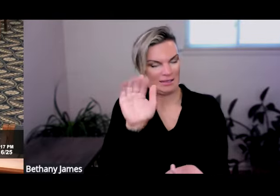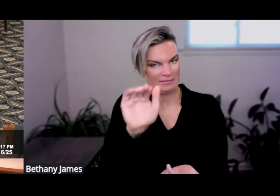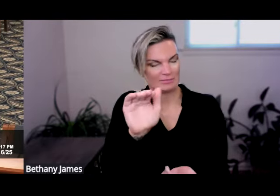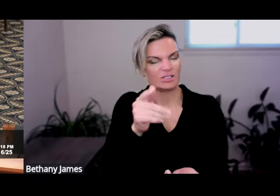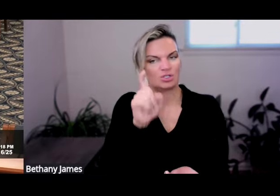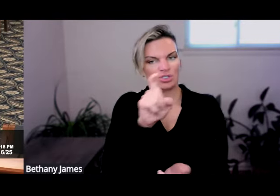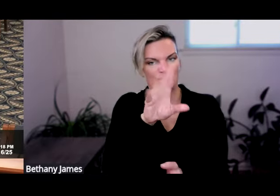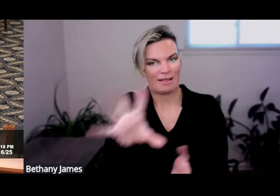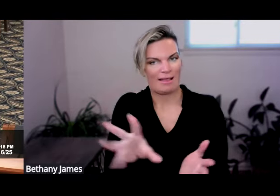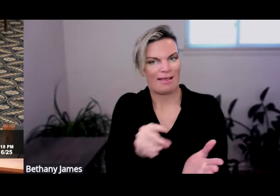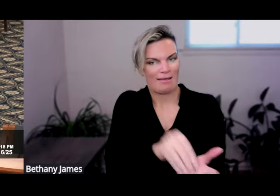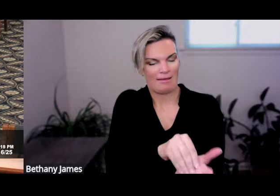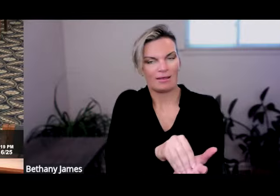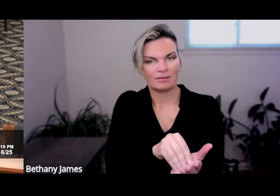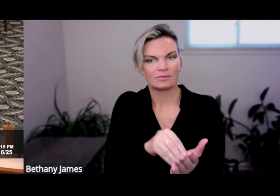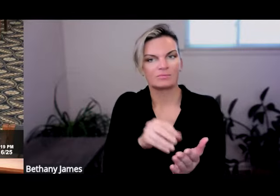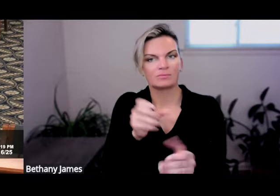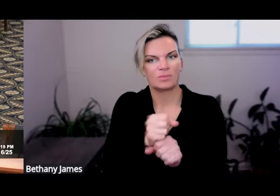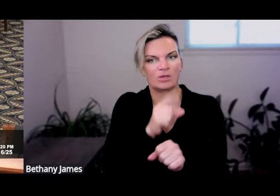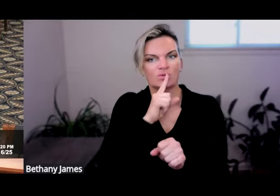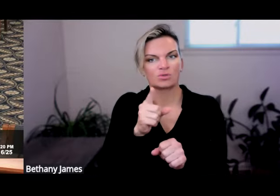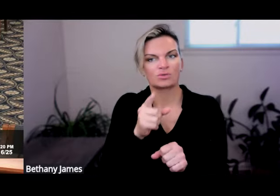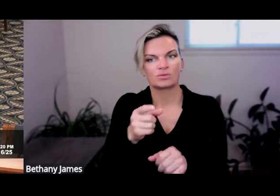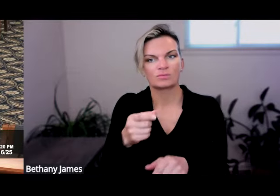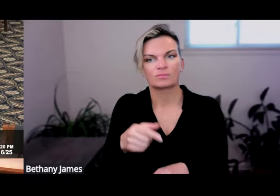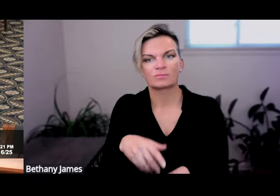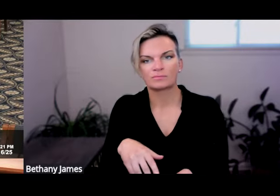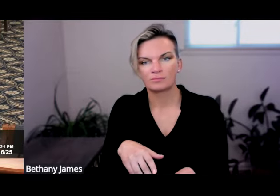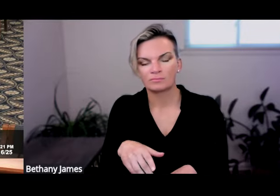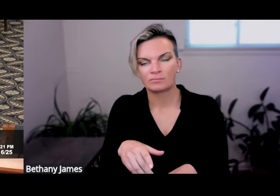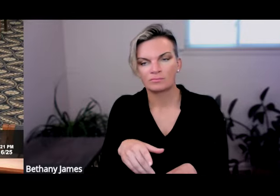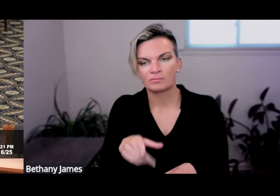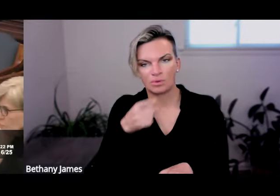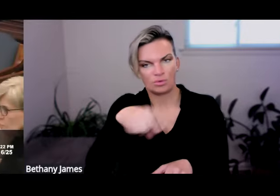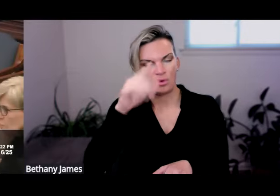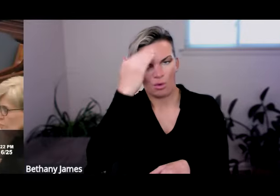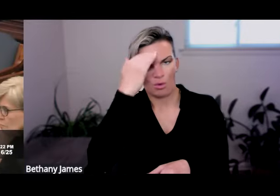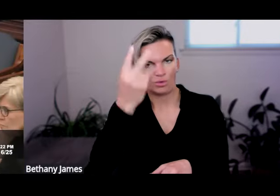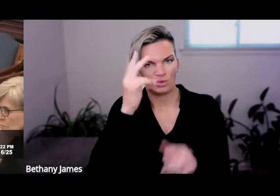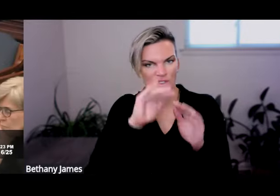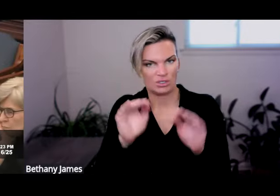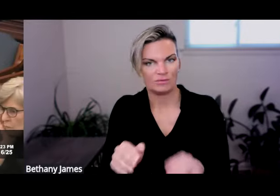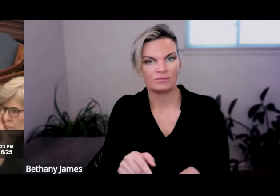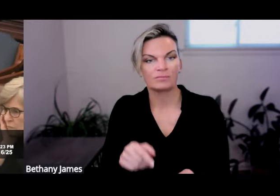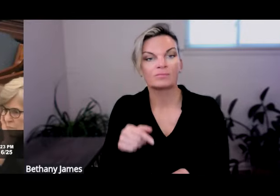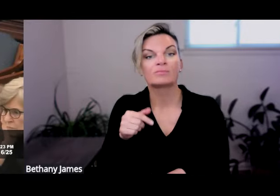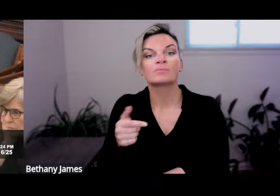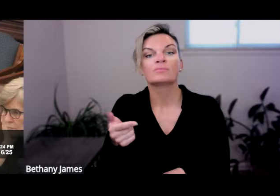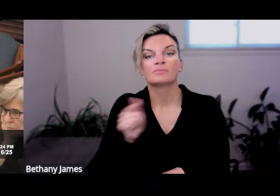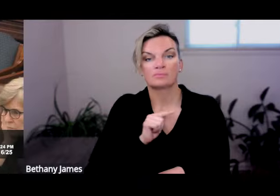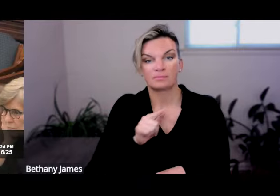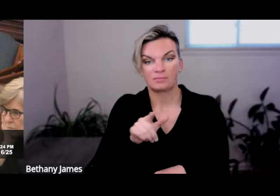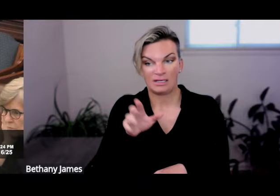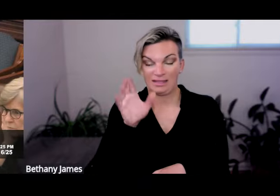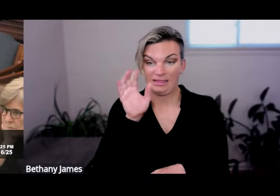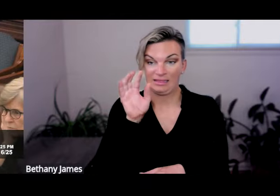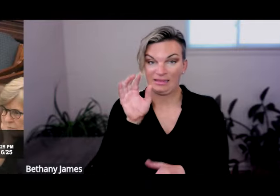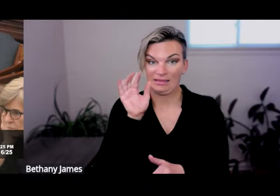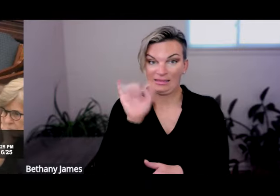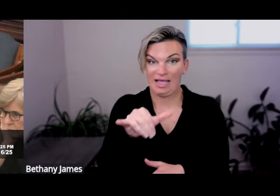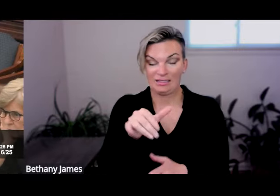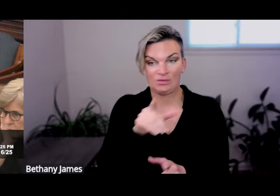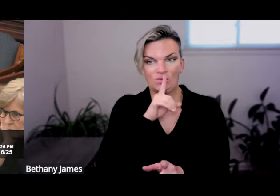that, just to apprise voters. Two thoughts on that really quick. One is that that's a very complex model to present within